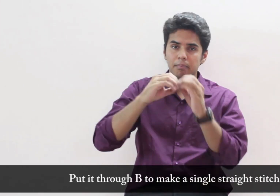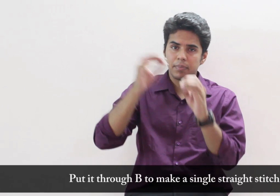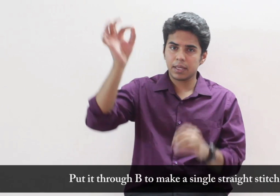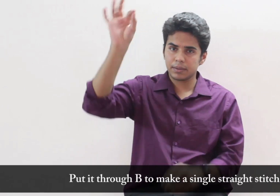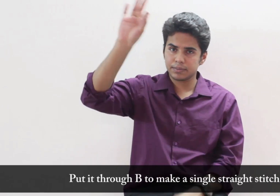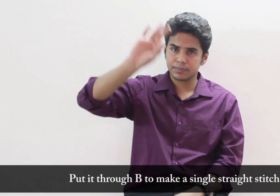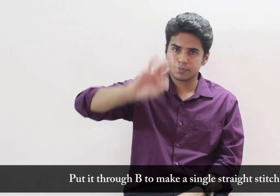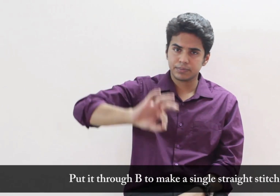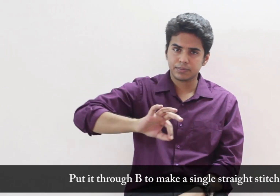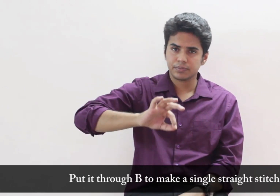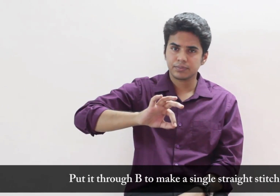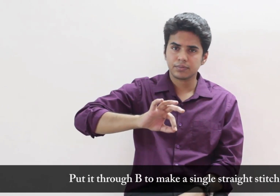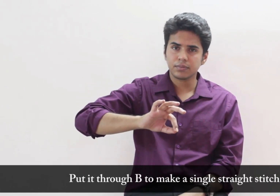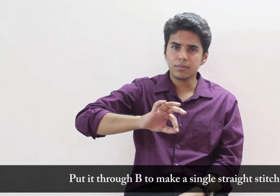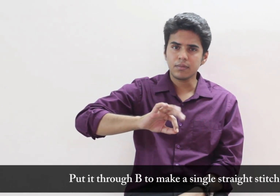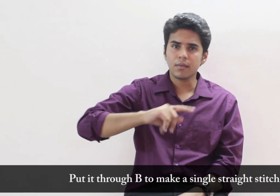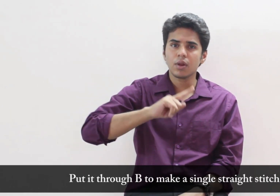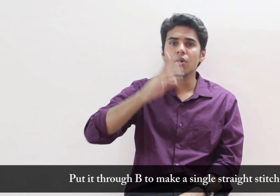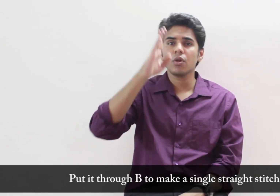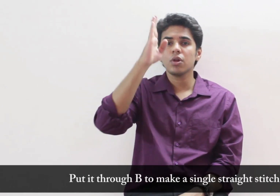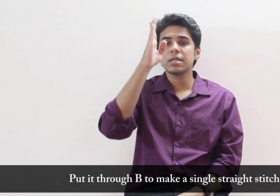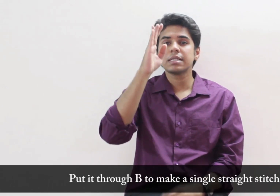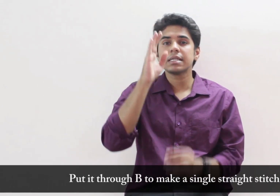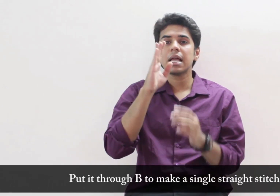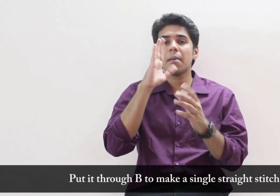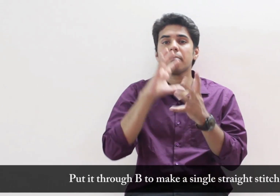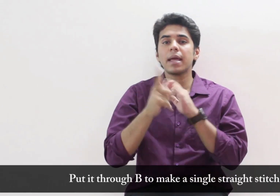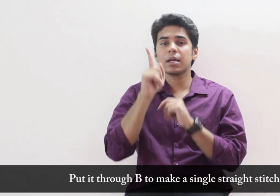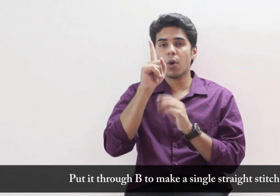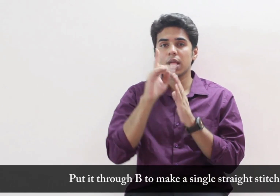Put it through B to make a single straight stitch.